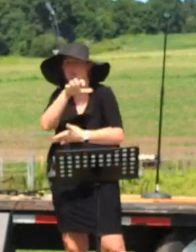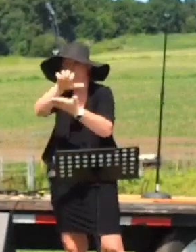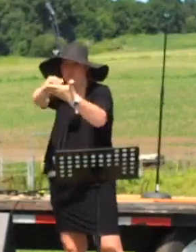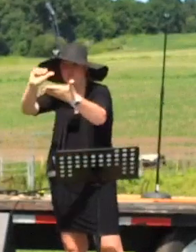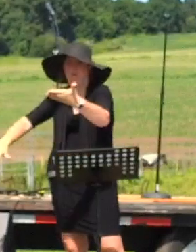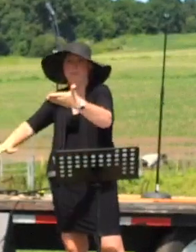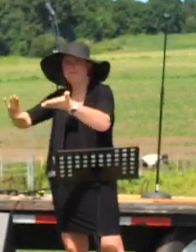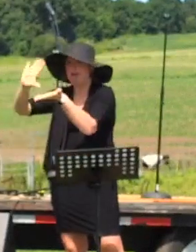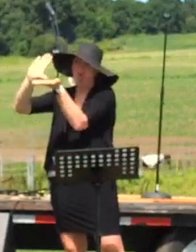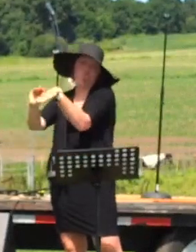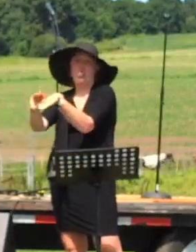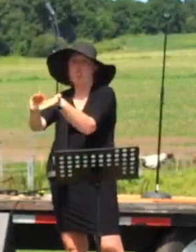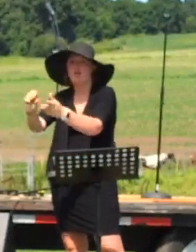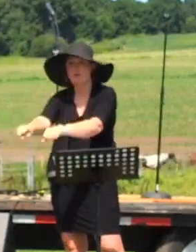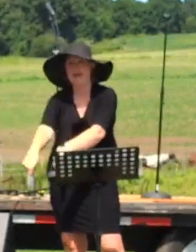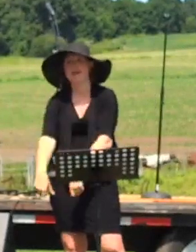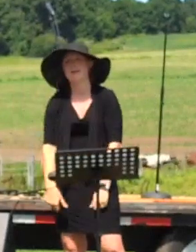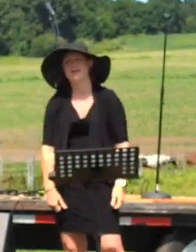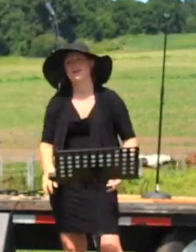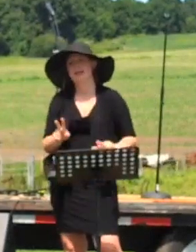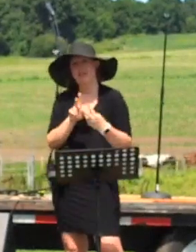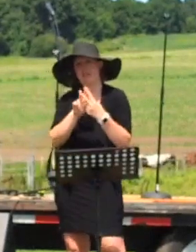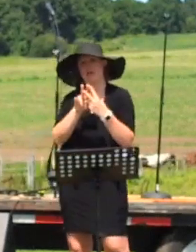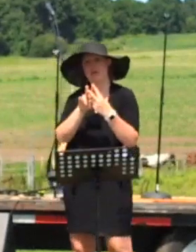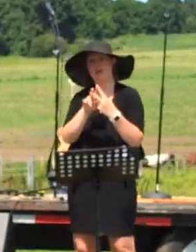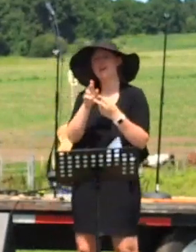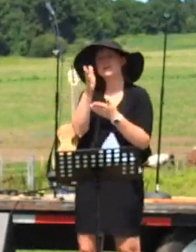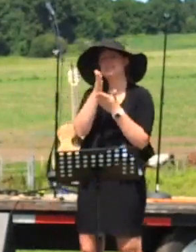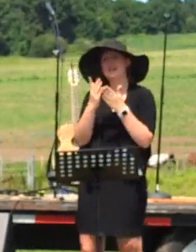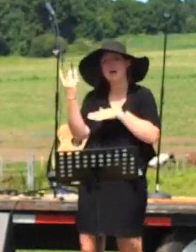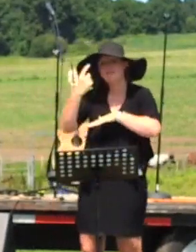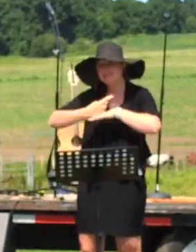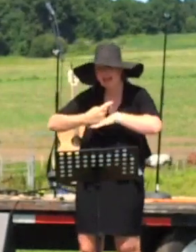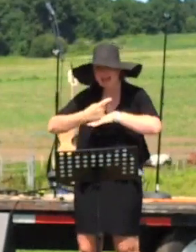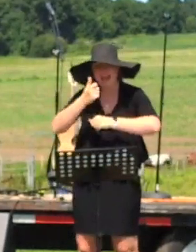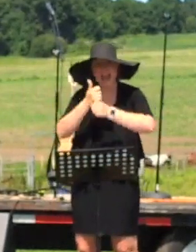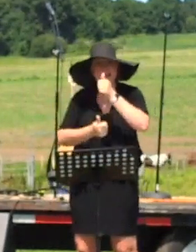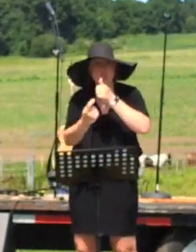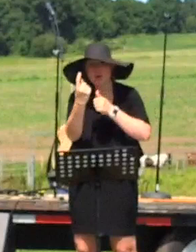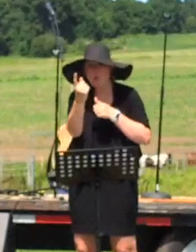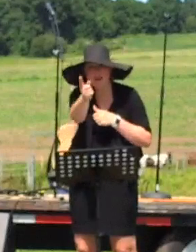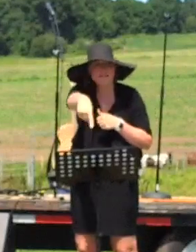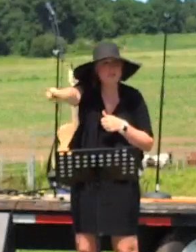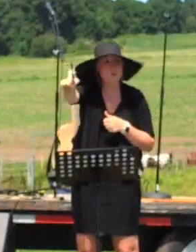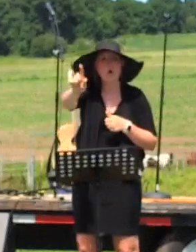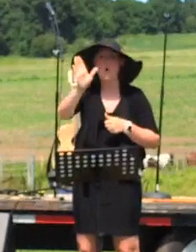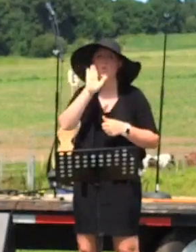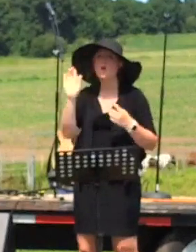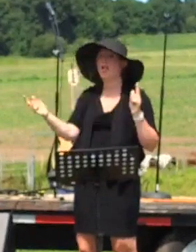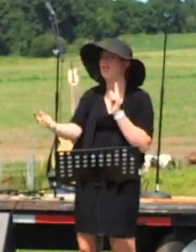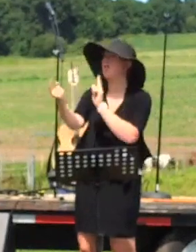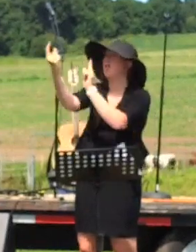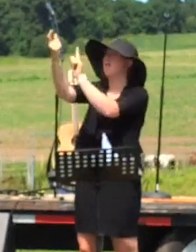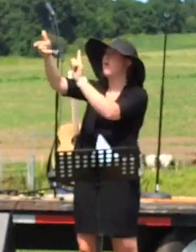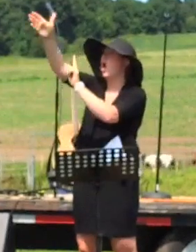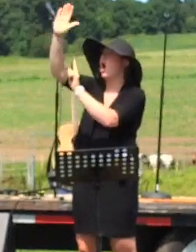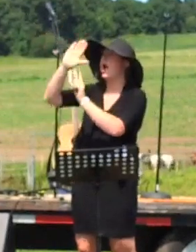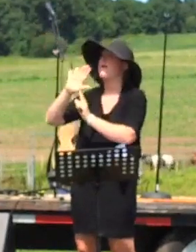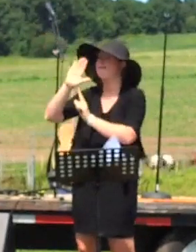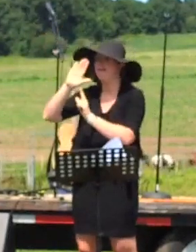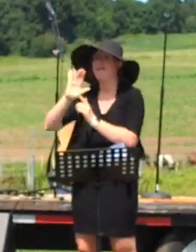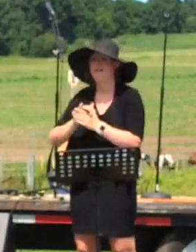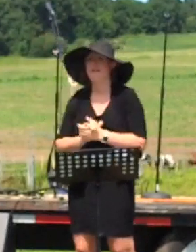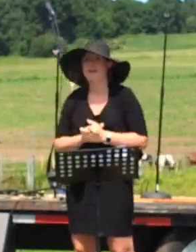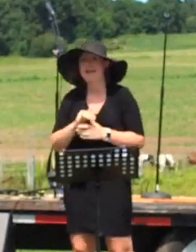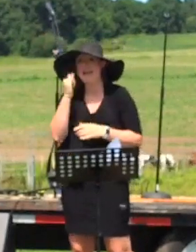down. And as our scripture tells us, someday every one of us is going to have to stand before God and answer for the way we live.